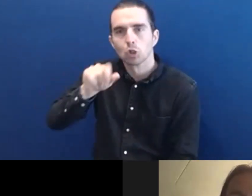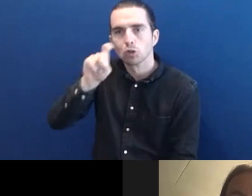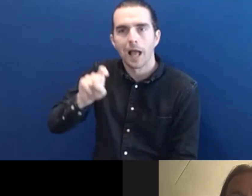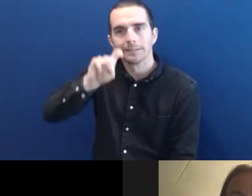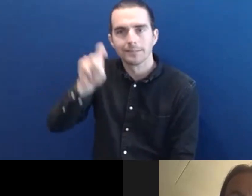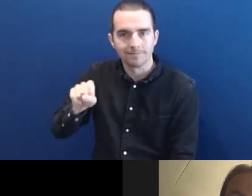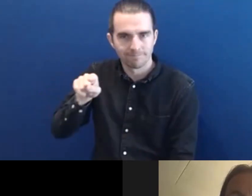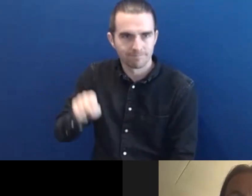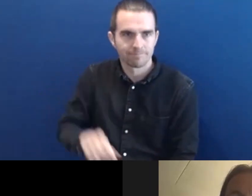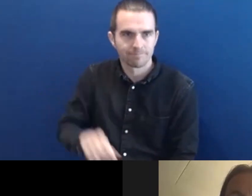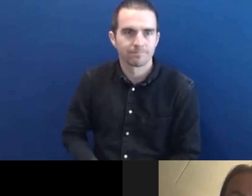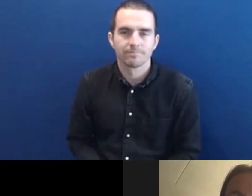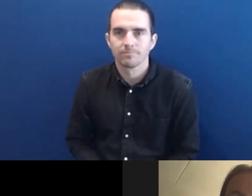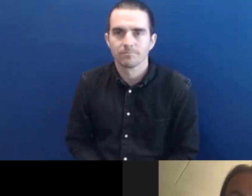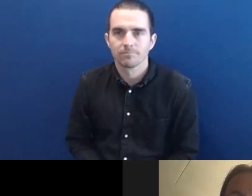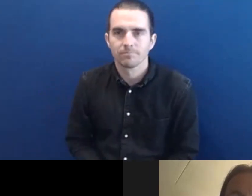Jazz.